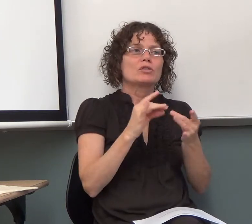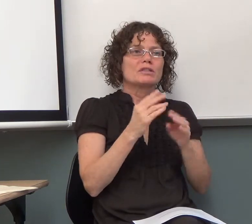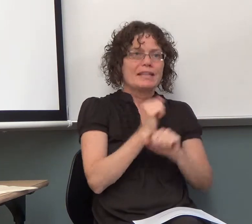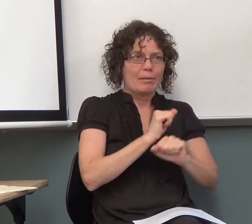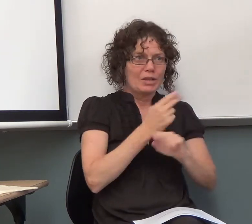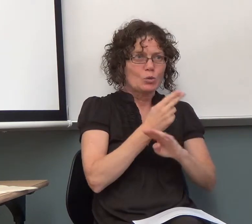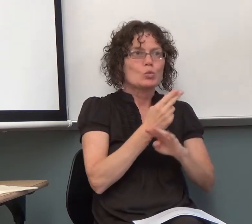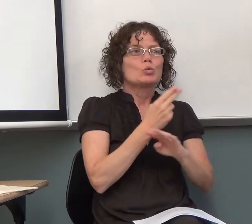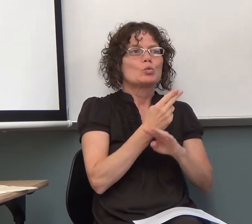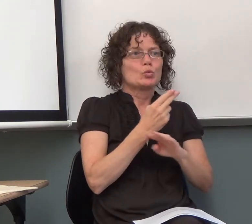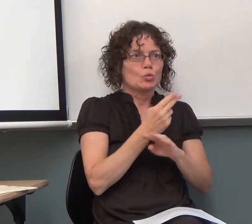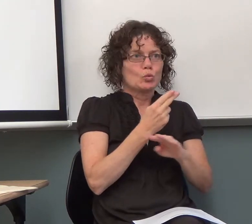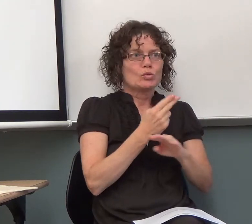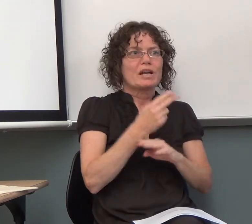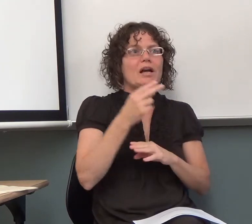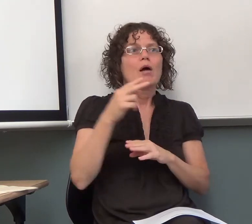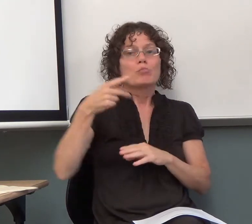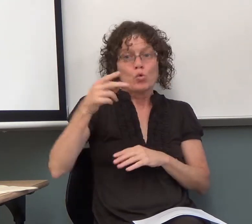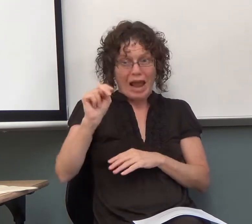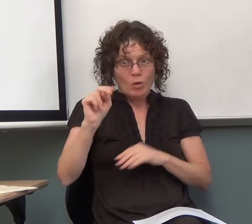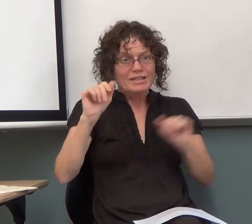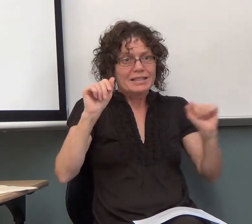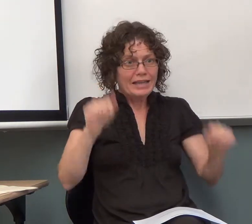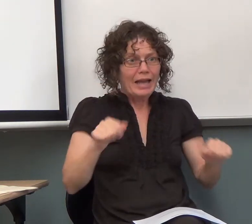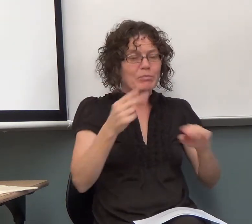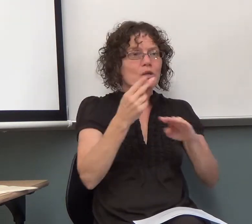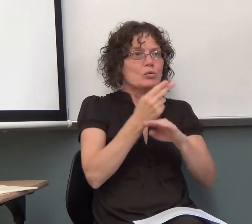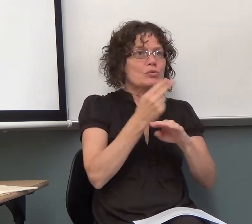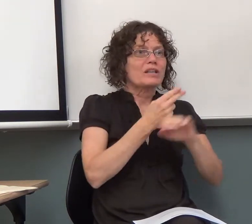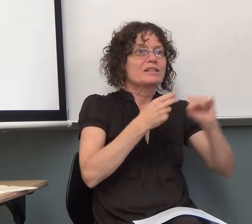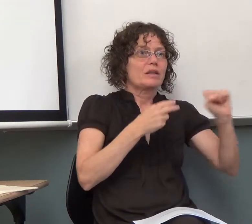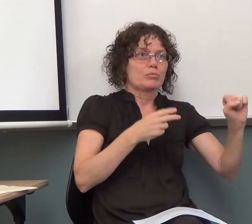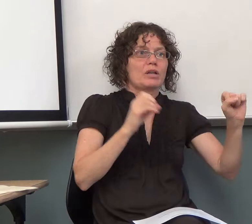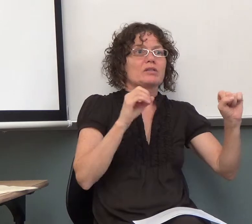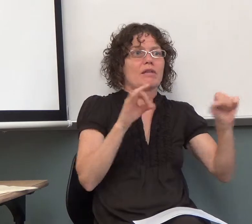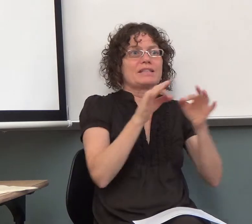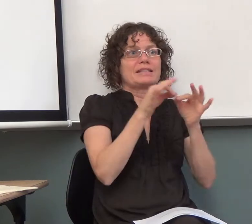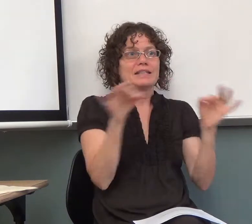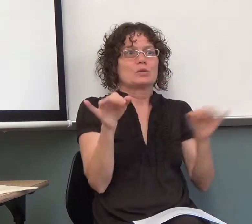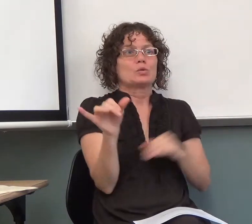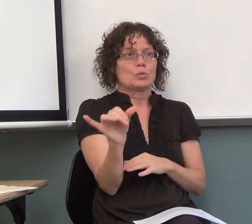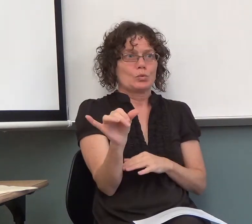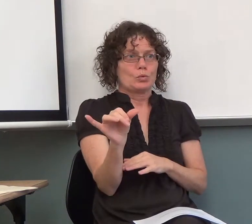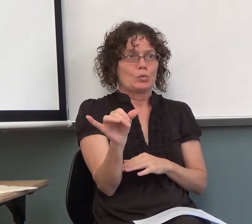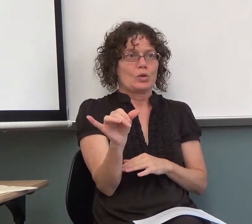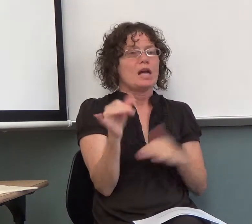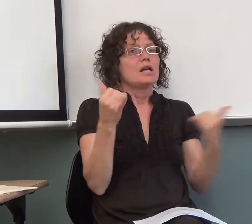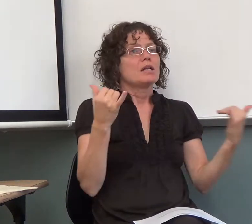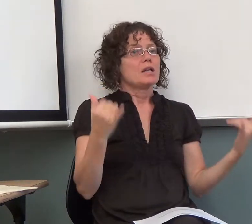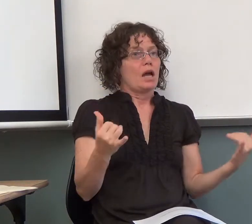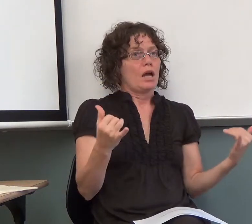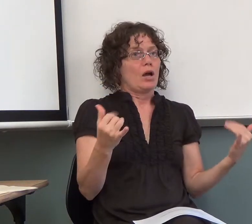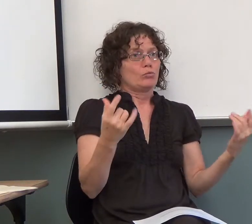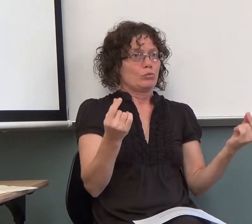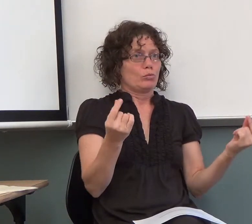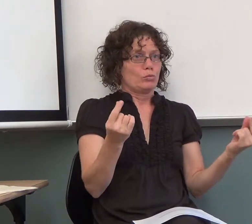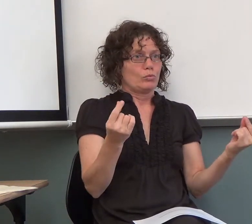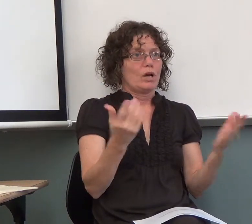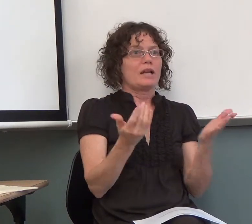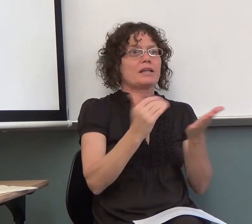sentences too, which we did see in our last one, our last assignment. So what I want you to do right now, so this is again review. So this is the end of our review,